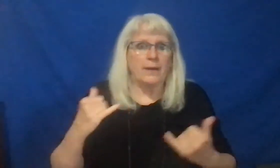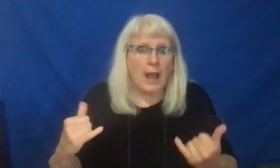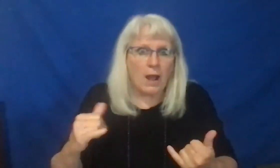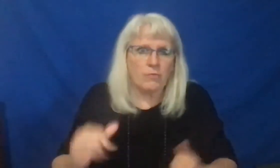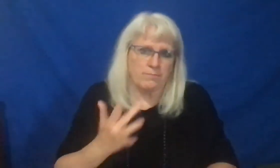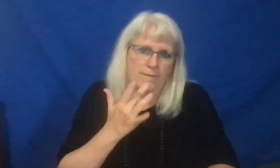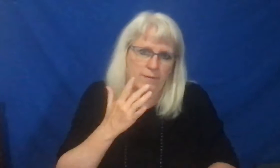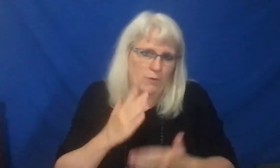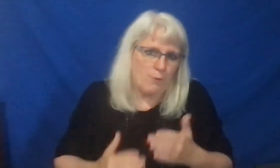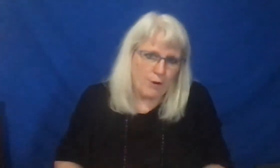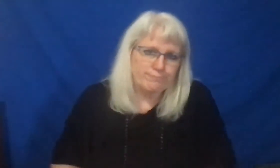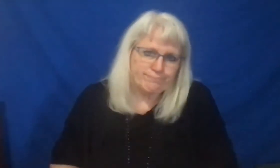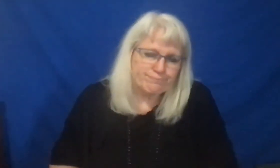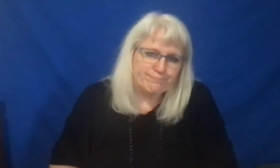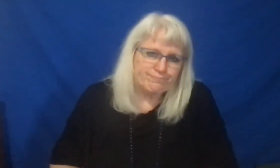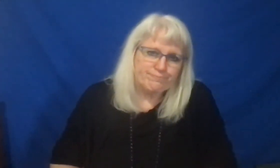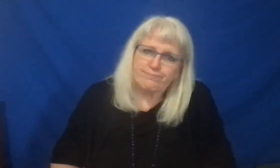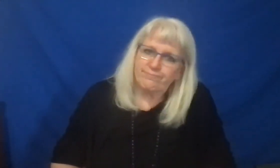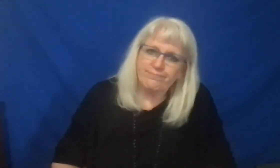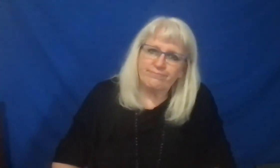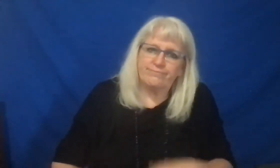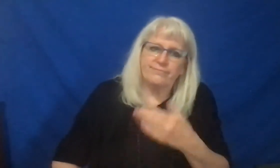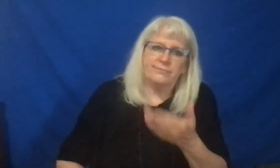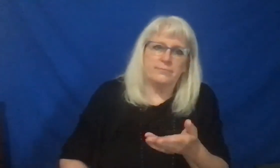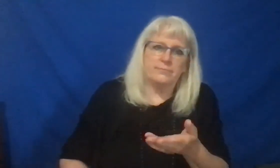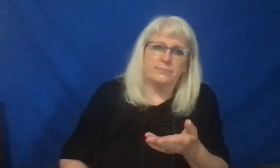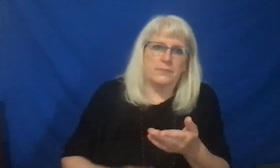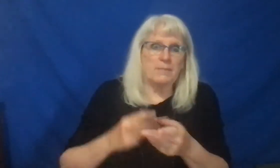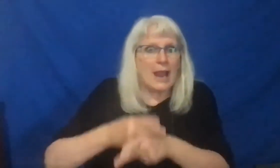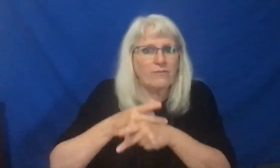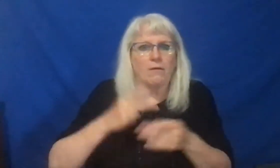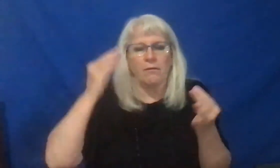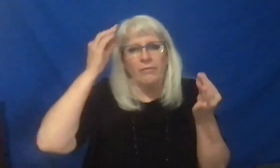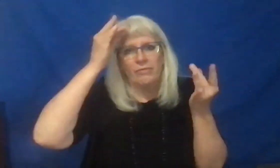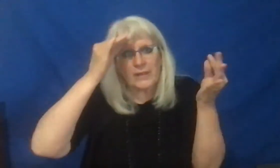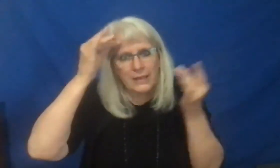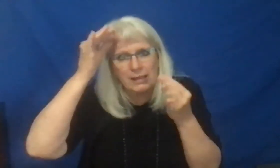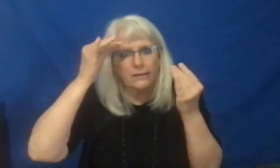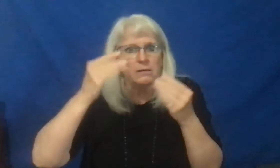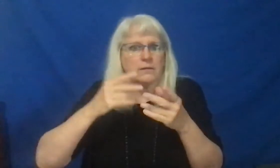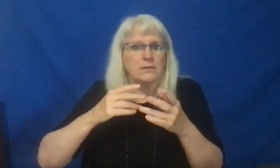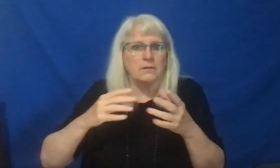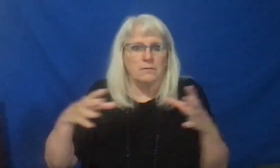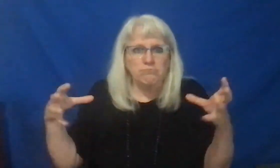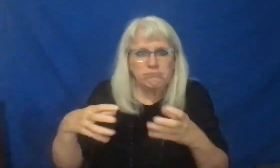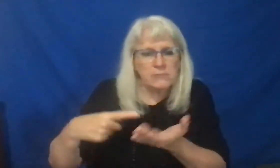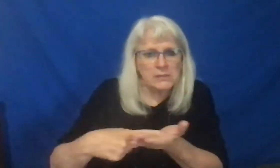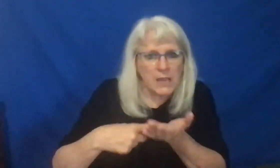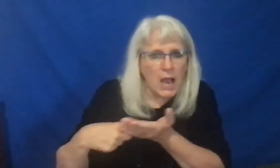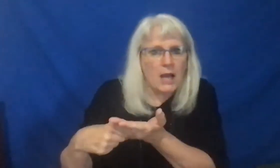of our fellowship today, and like this careful consideration, and let's all get to the same place. Let's all